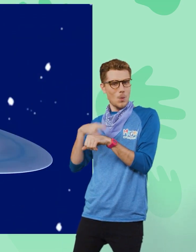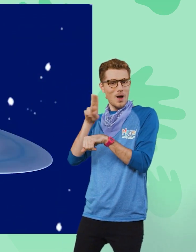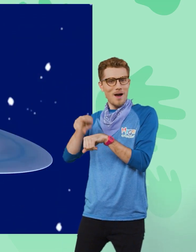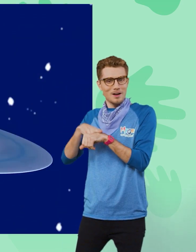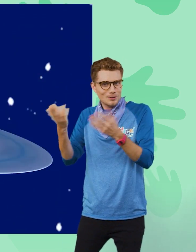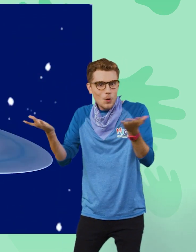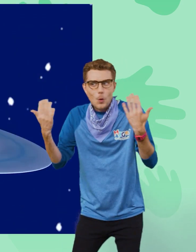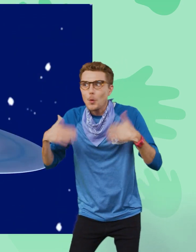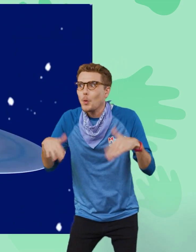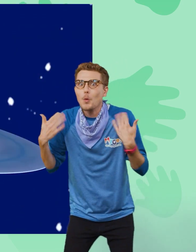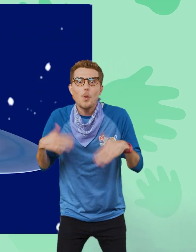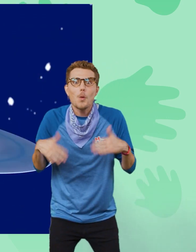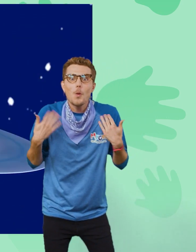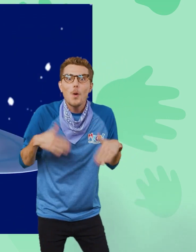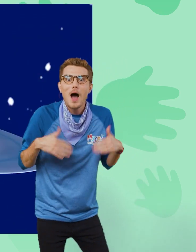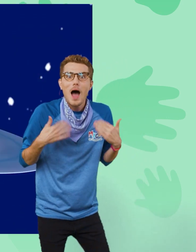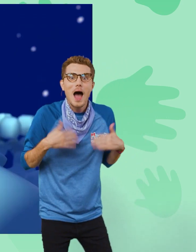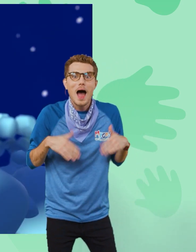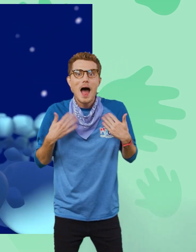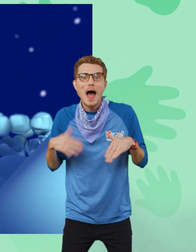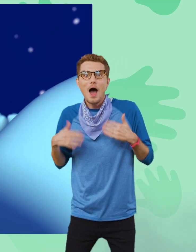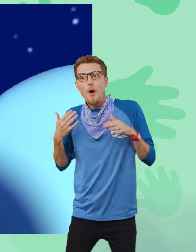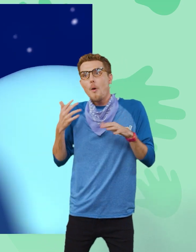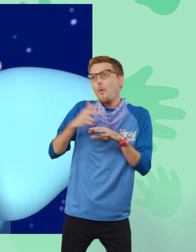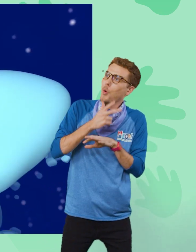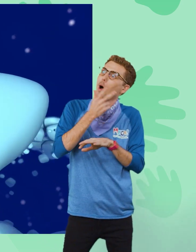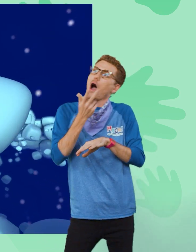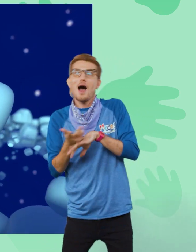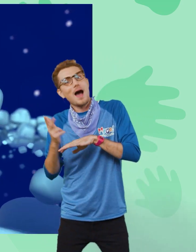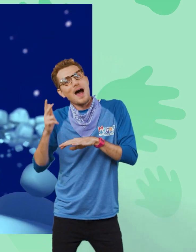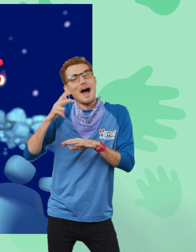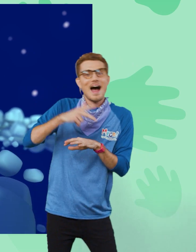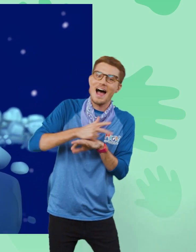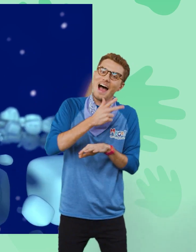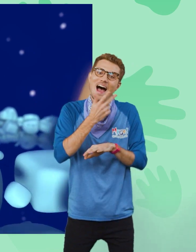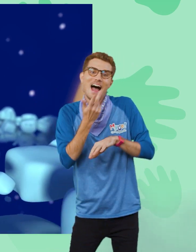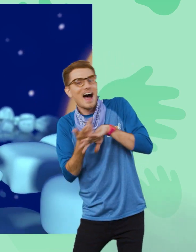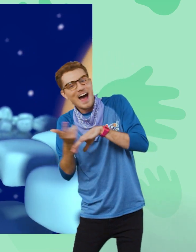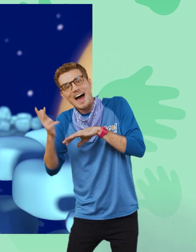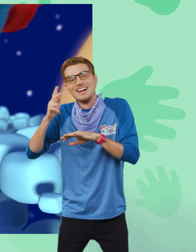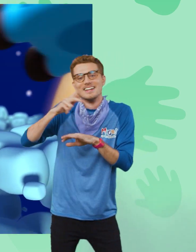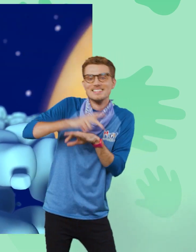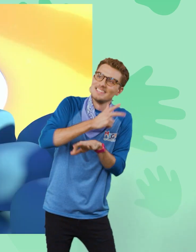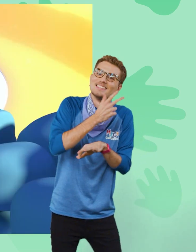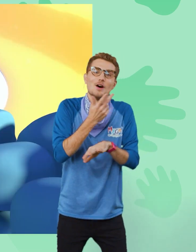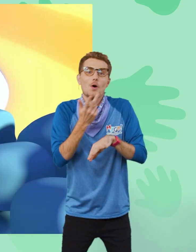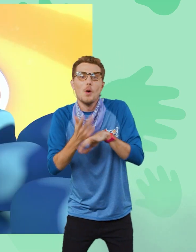course! Whoa! Whoa!